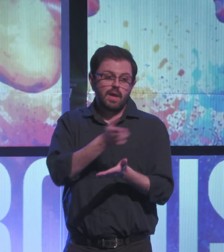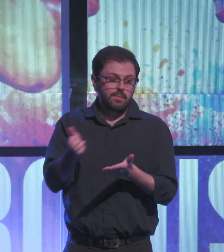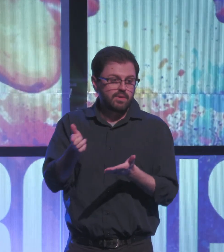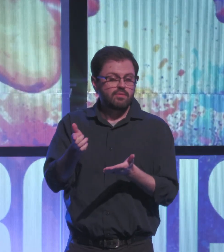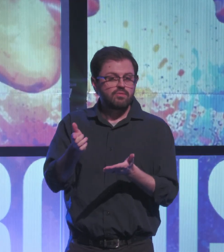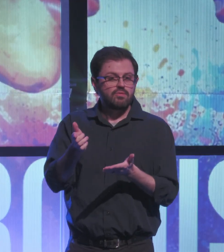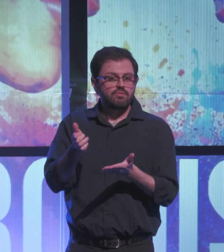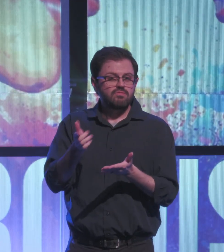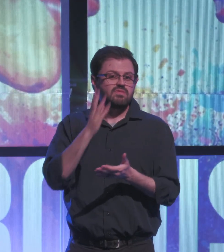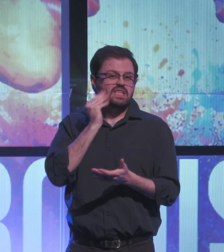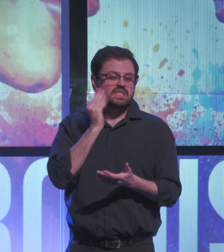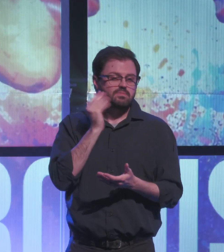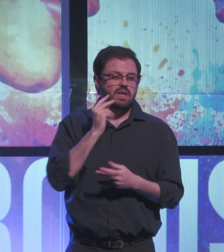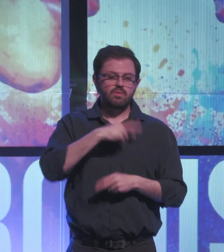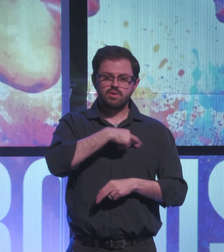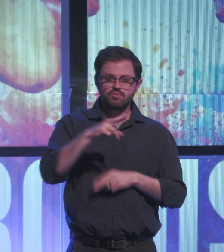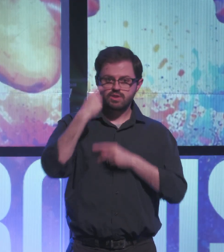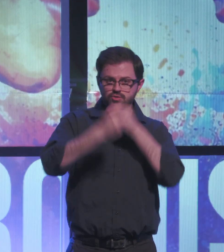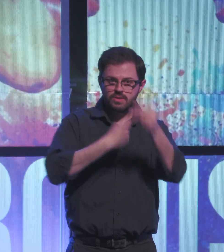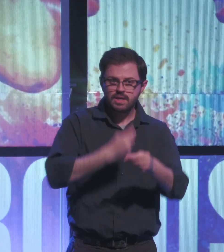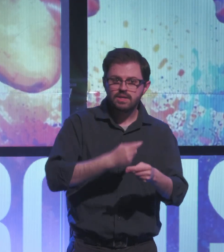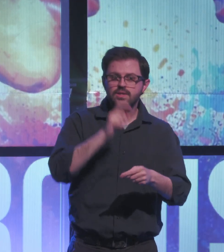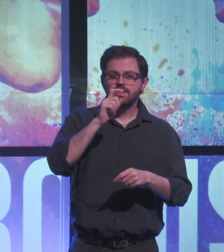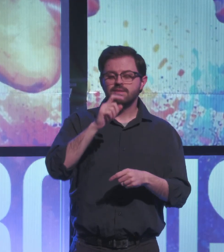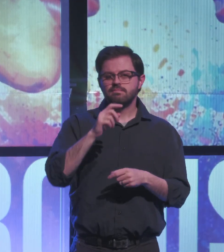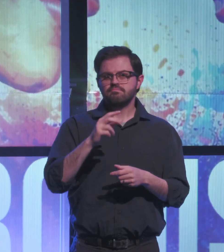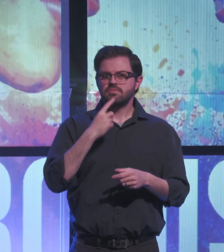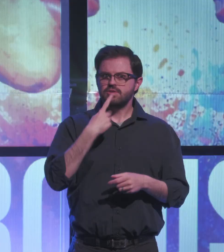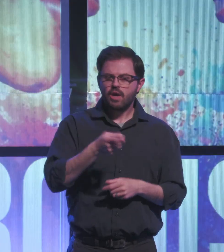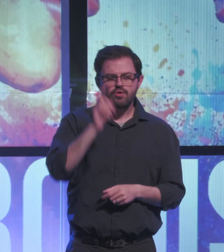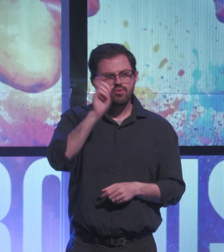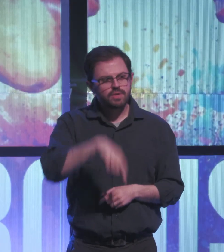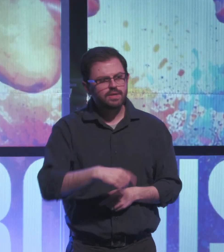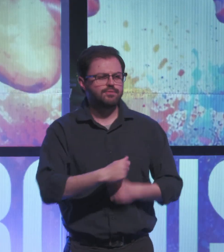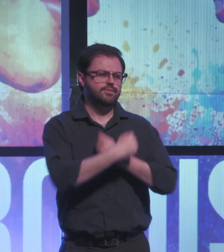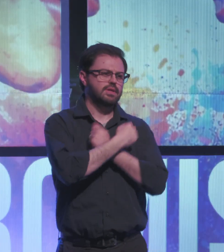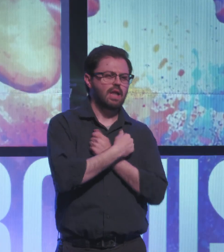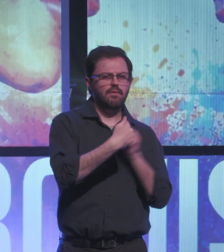tell you you have to love your enemies, you need to forgive your spouse, and then would put you